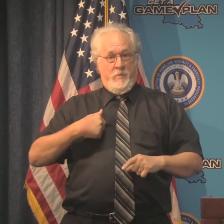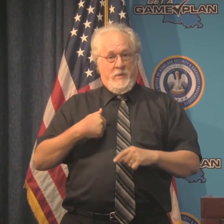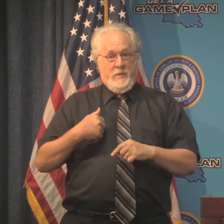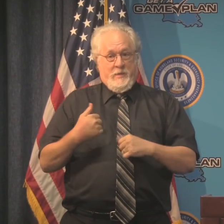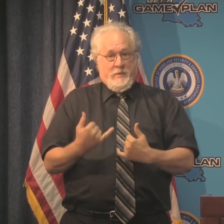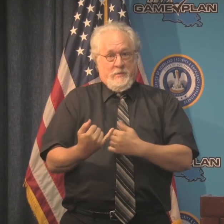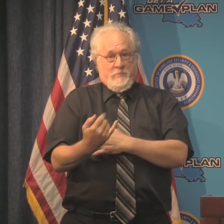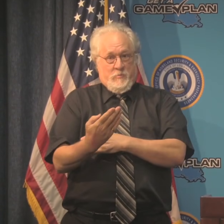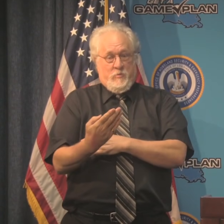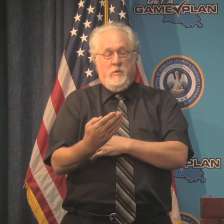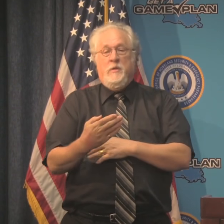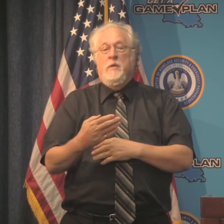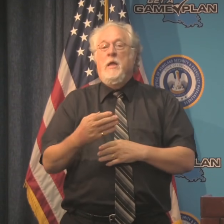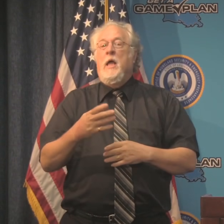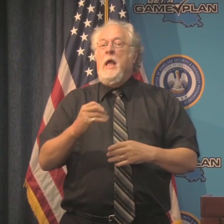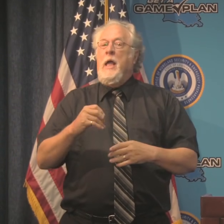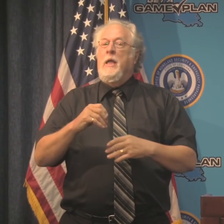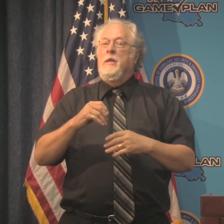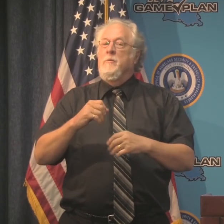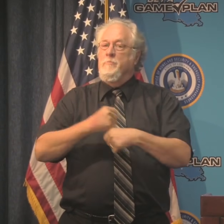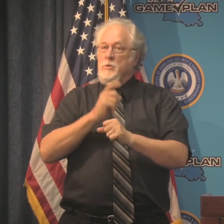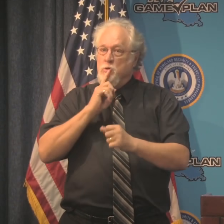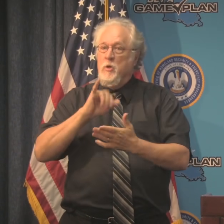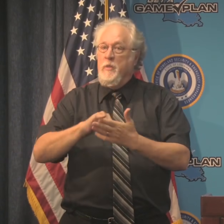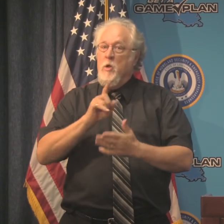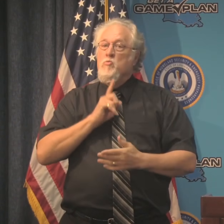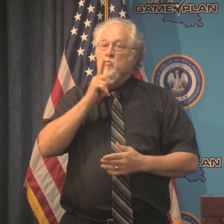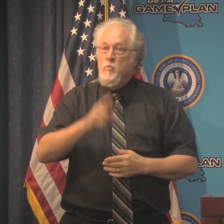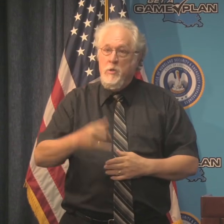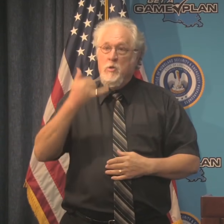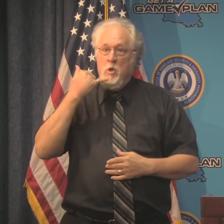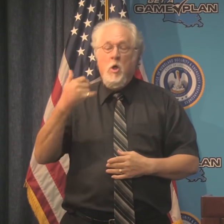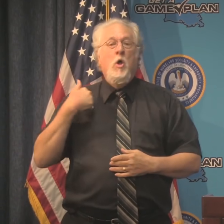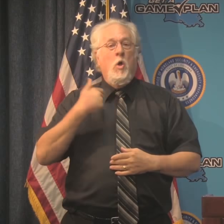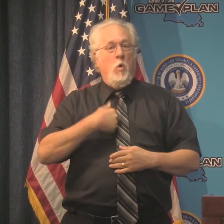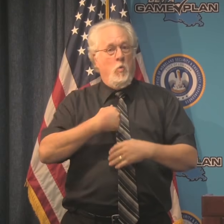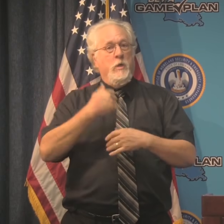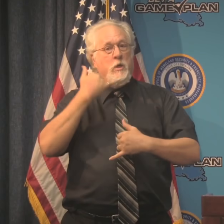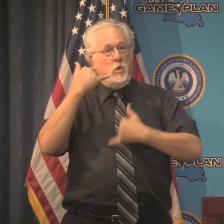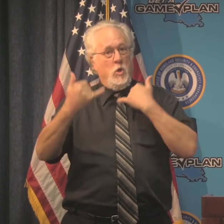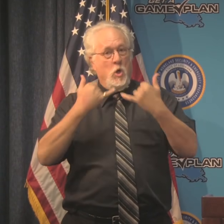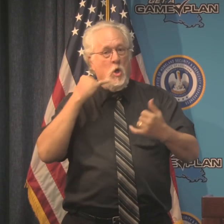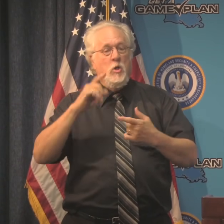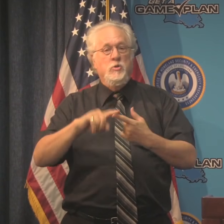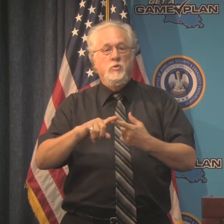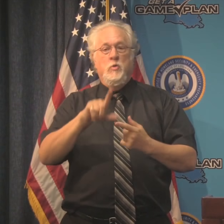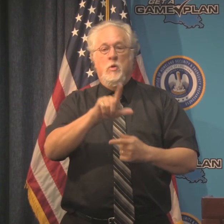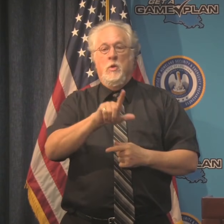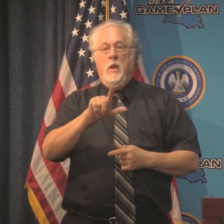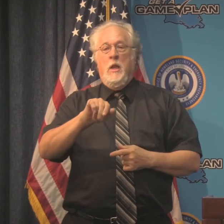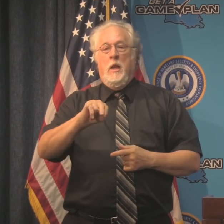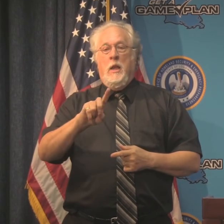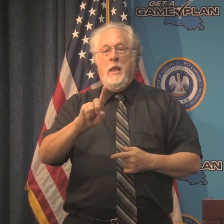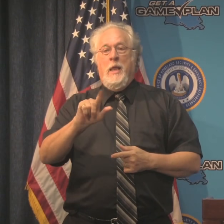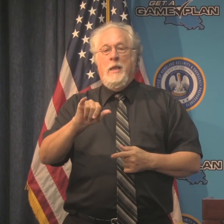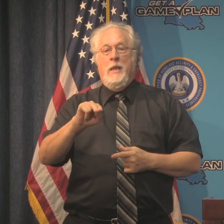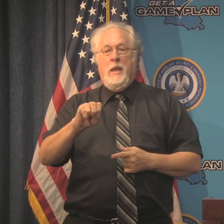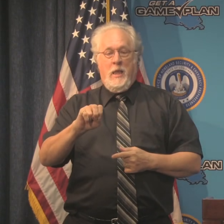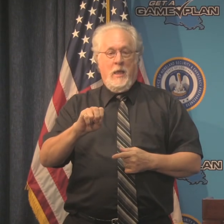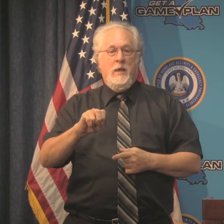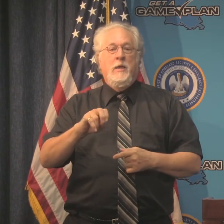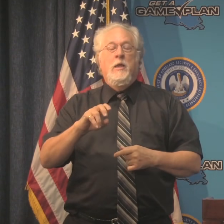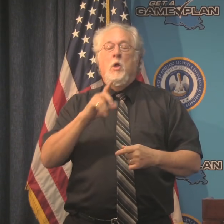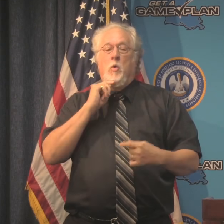earlier today, and I just want to assure people that that was real. We make those calls to landlines and the people who opt in